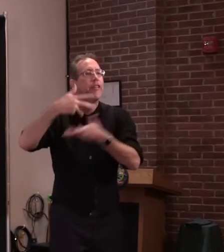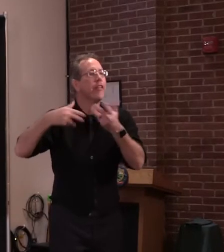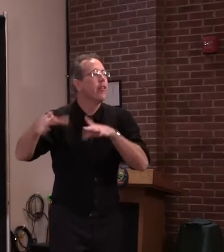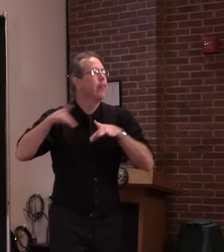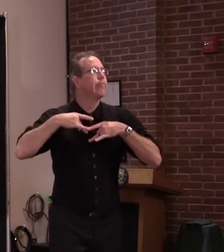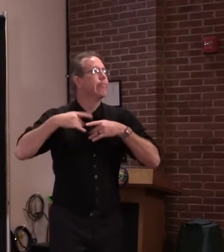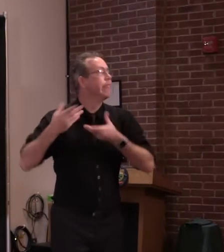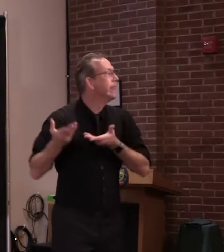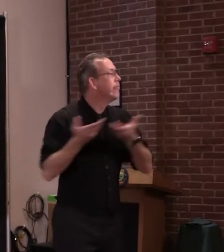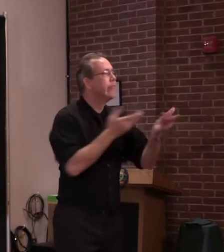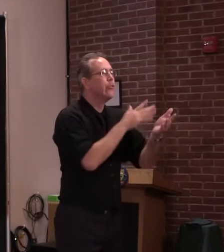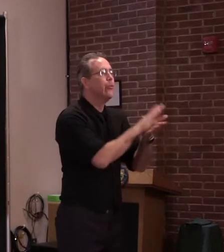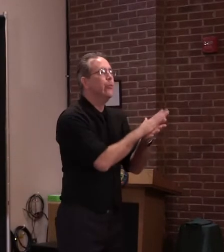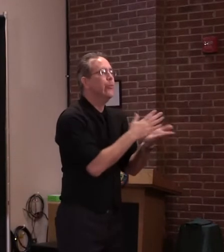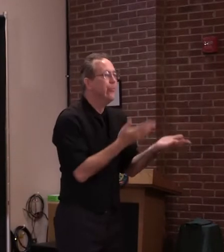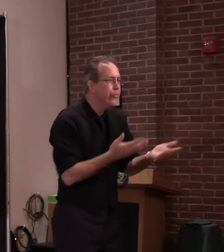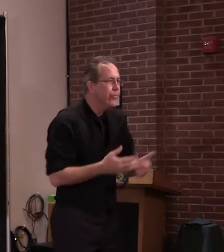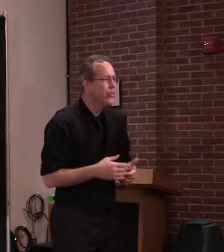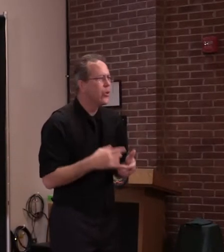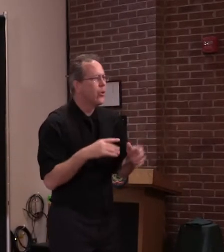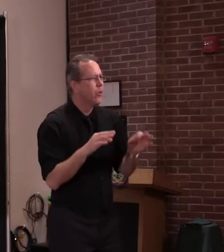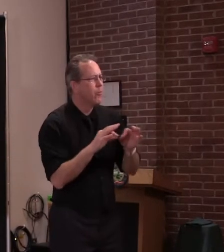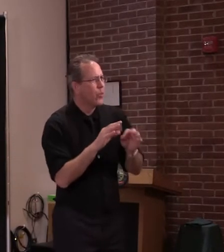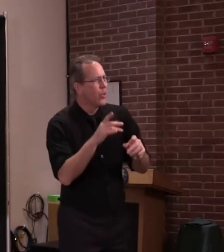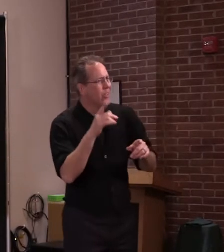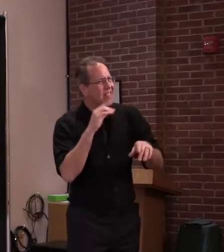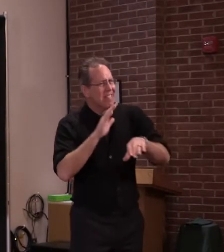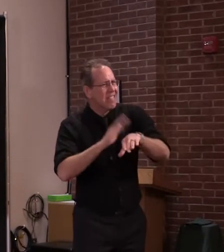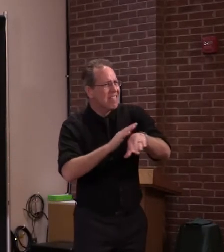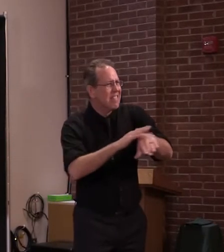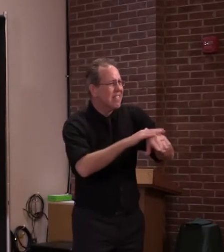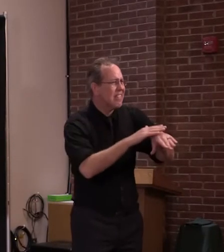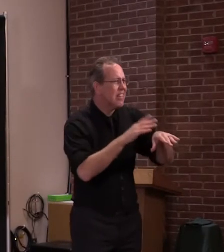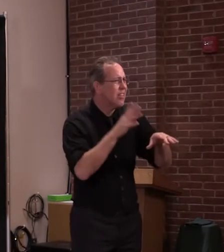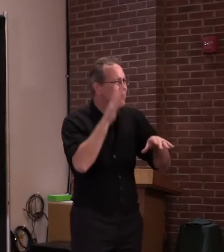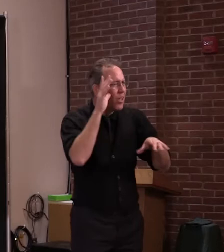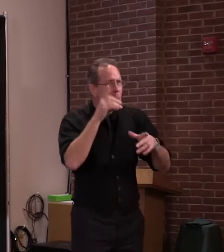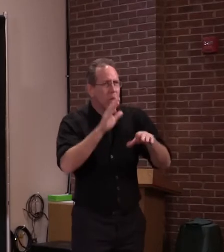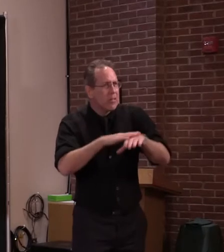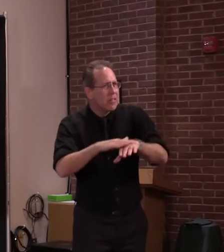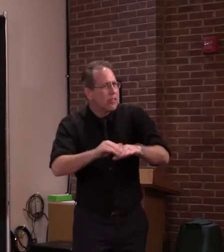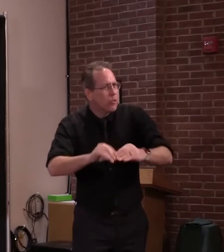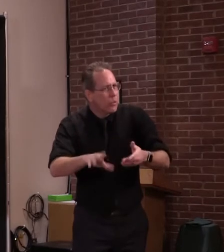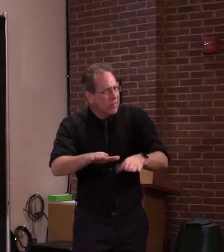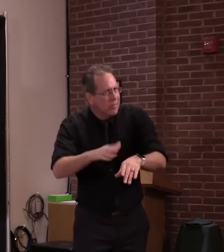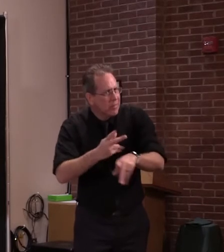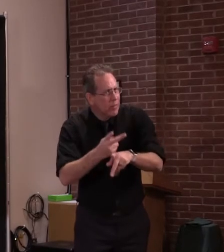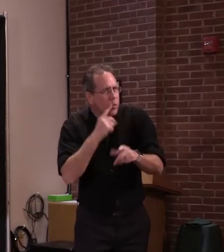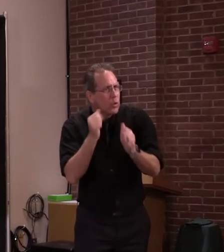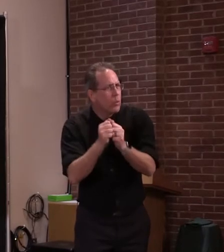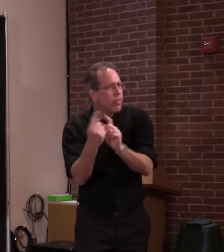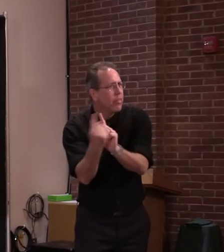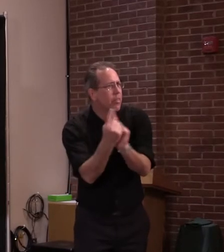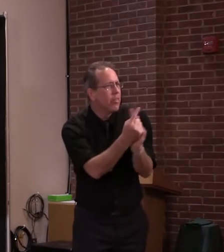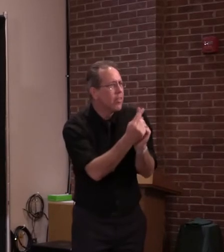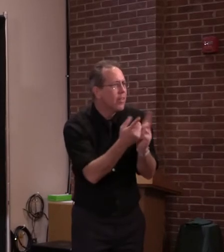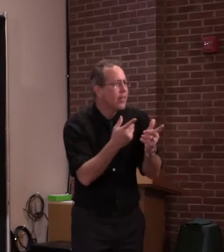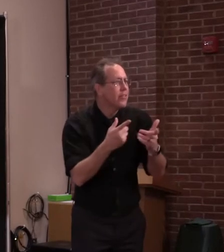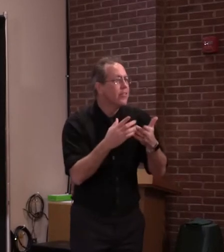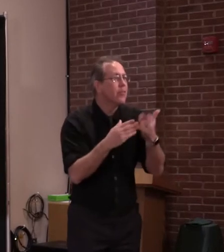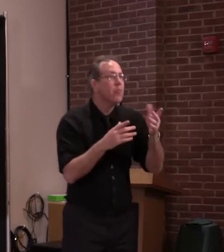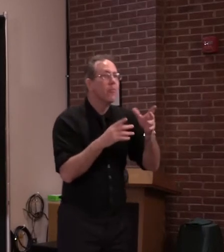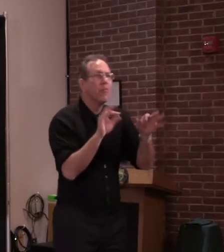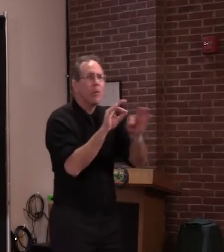friend or family member or contact that they even were a close contact, and then they would have to then find a way to test themselves. So